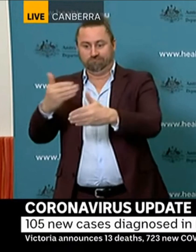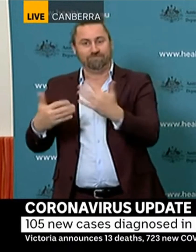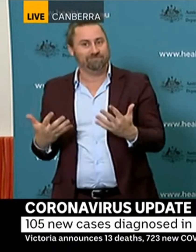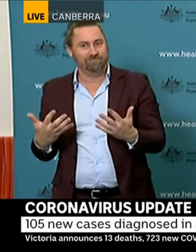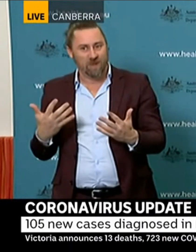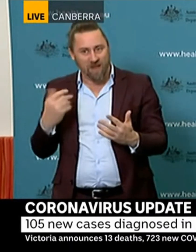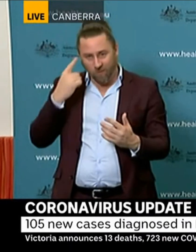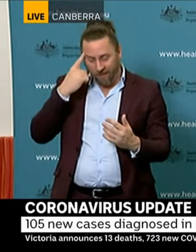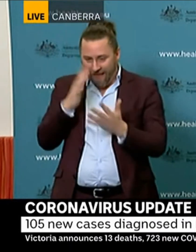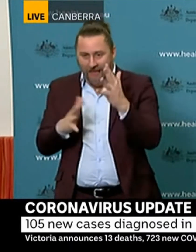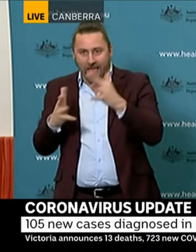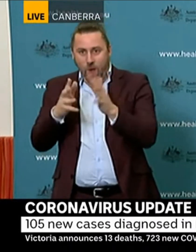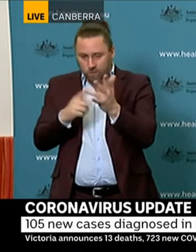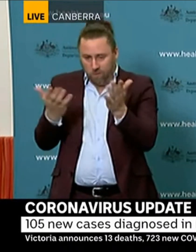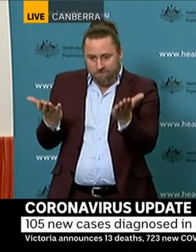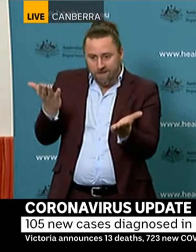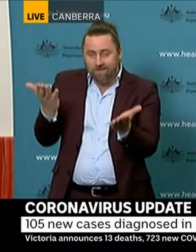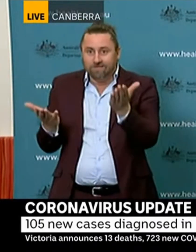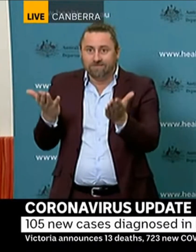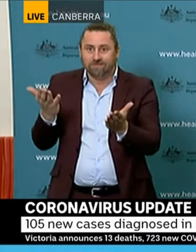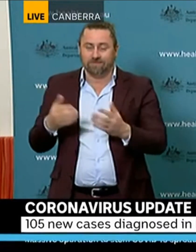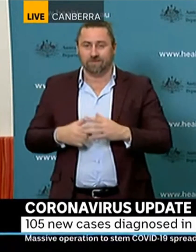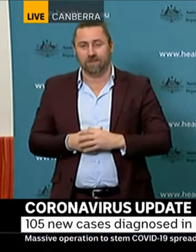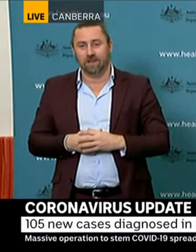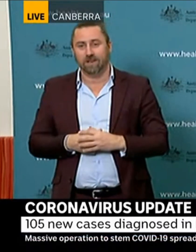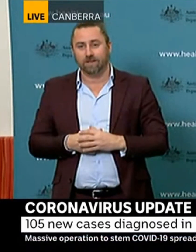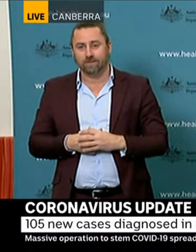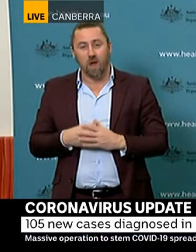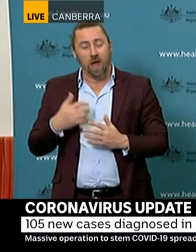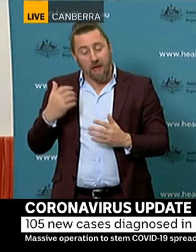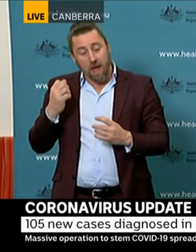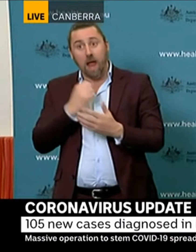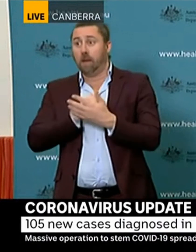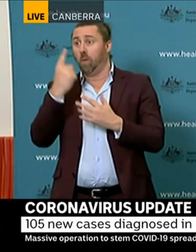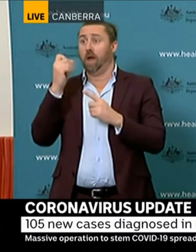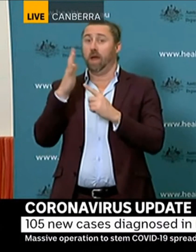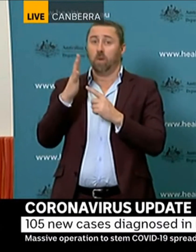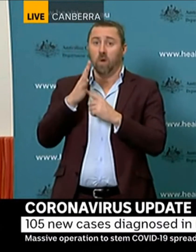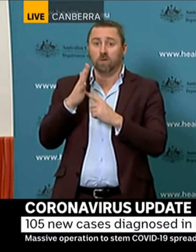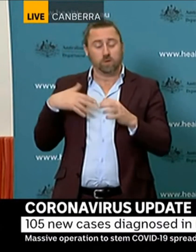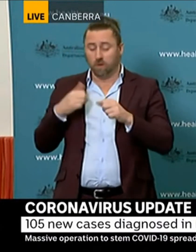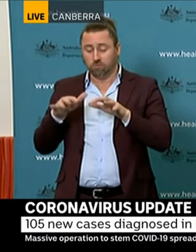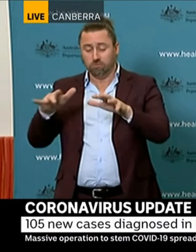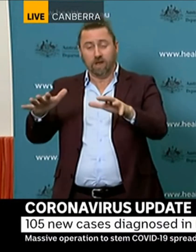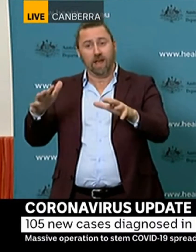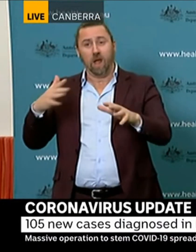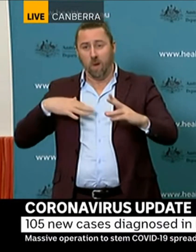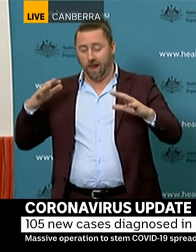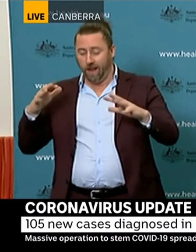supply chains and so forth, but really tries to get this virus under control, because